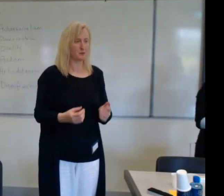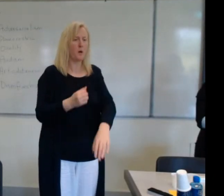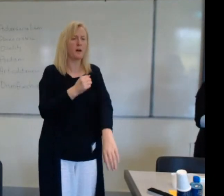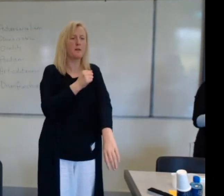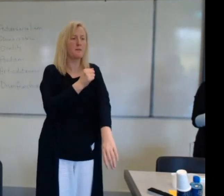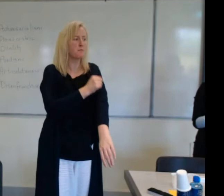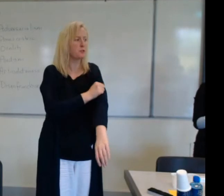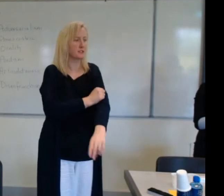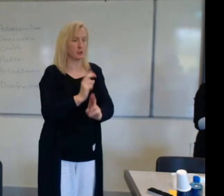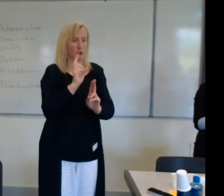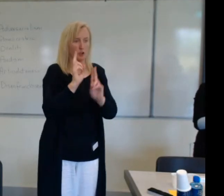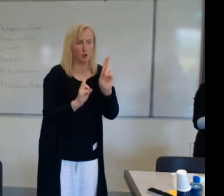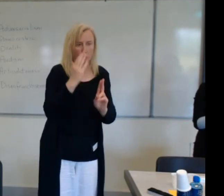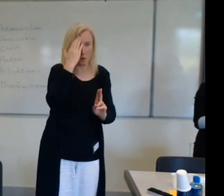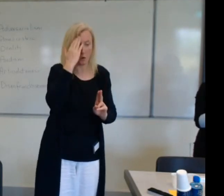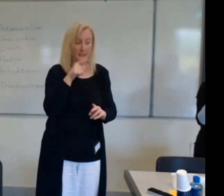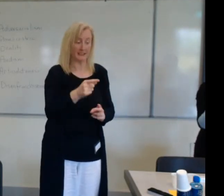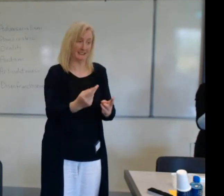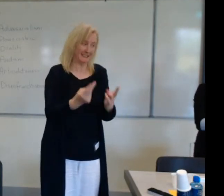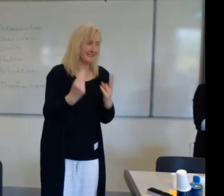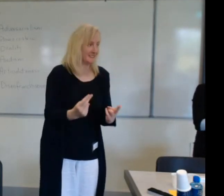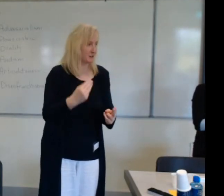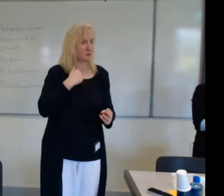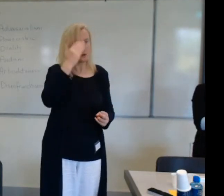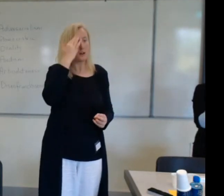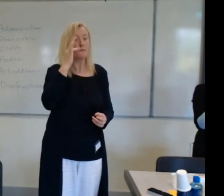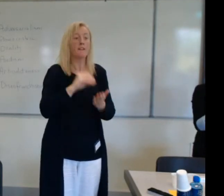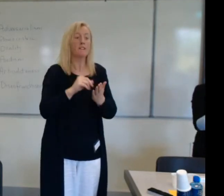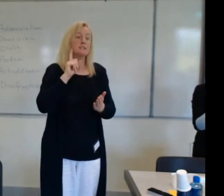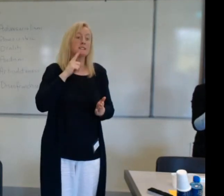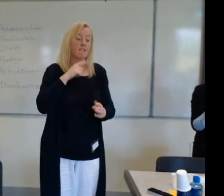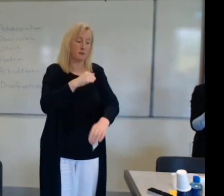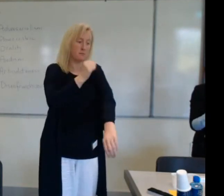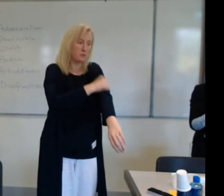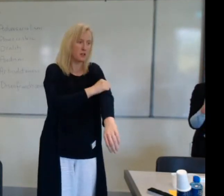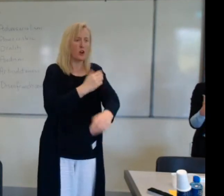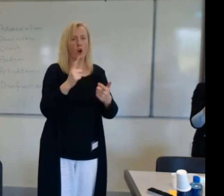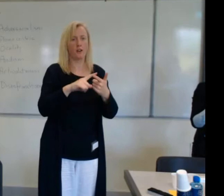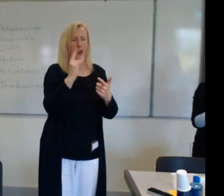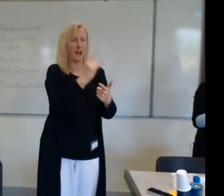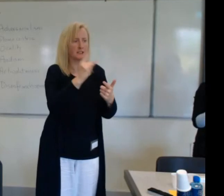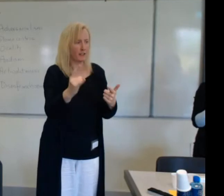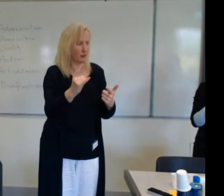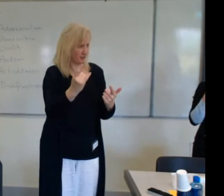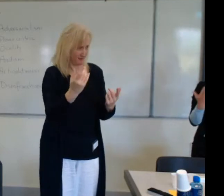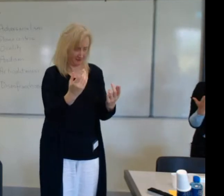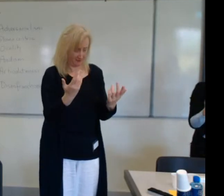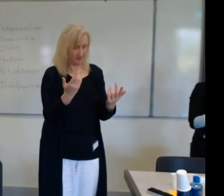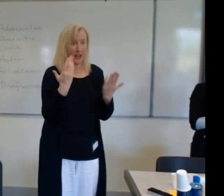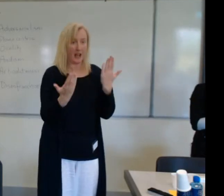and need to know about if they have deaf prisoners, if they have hard of hearing prisoners, in order to be able to